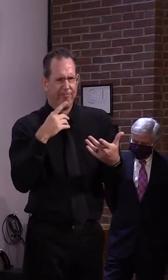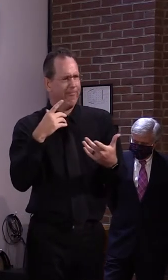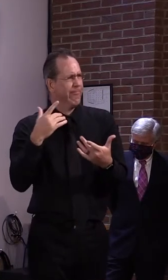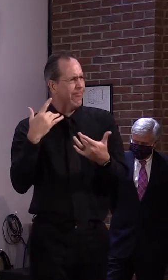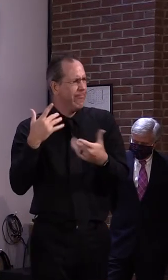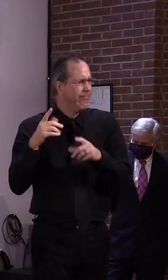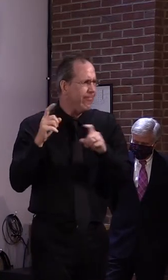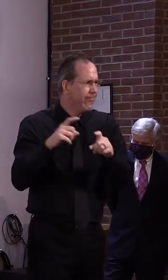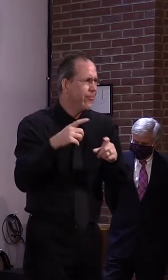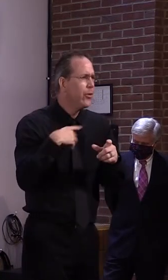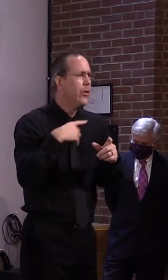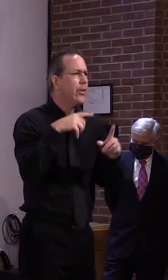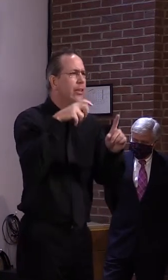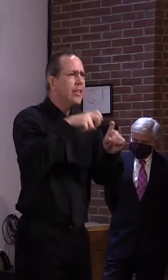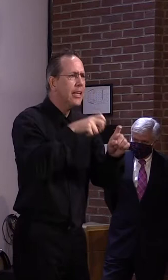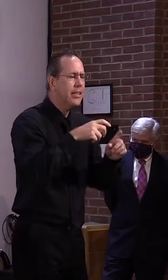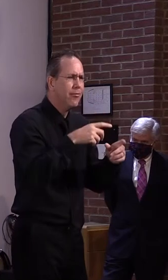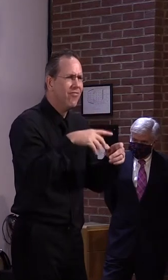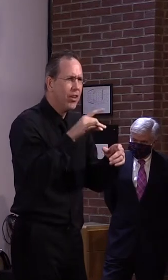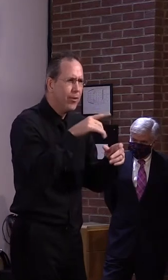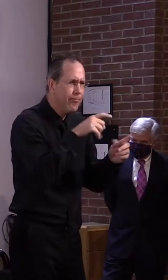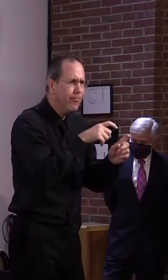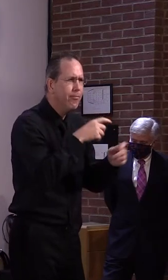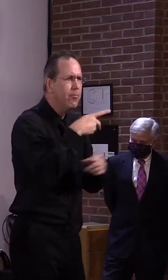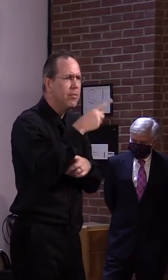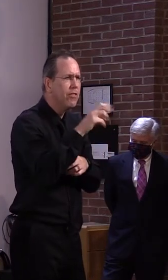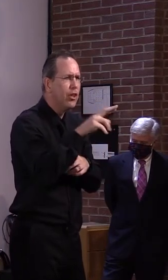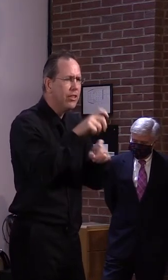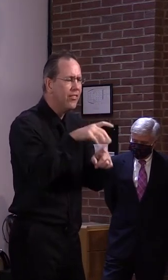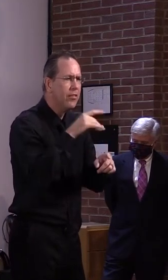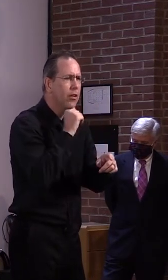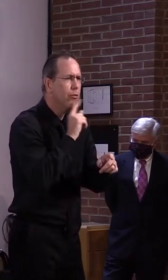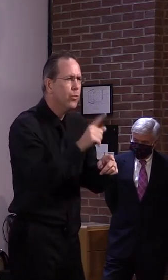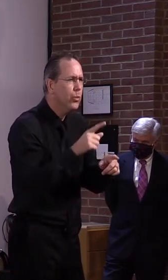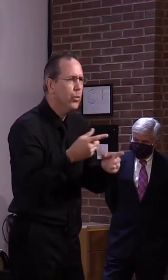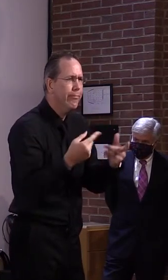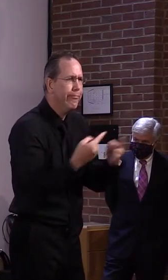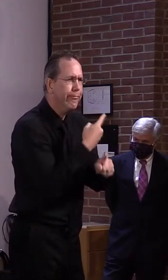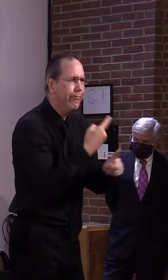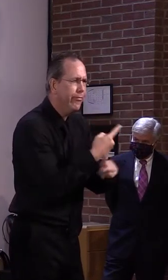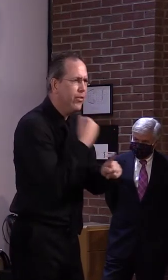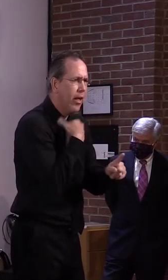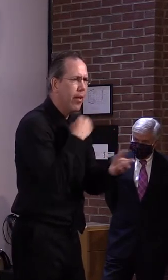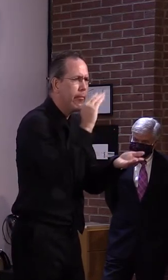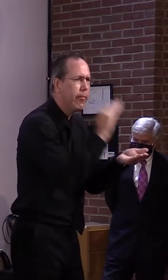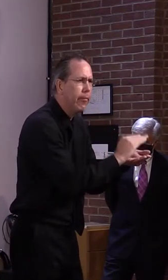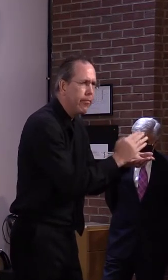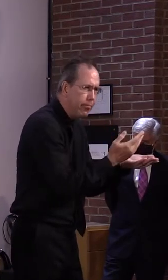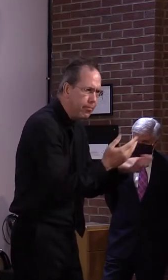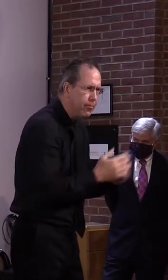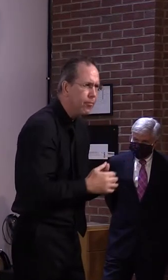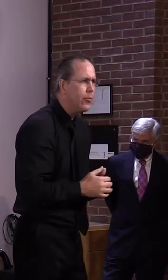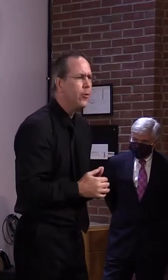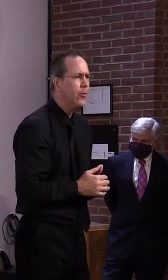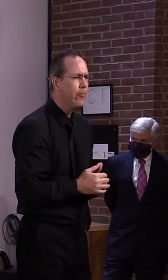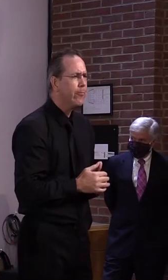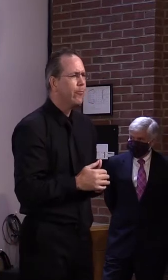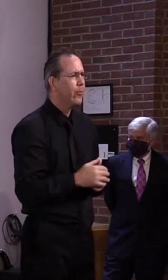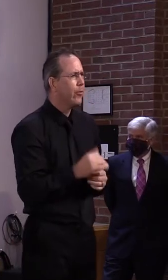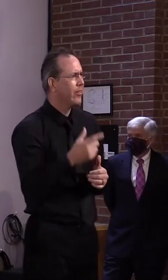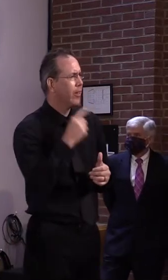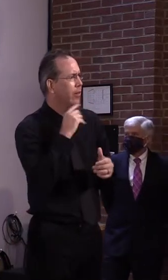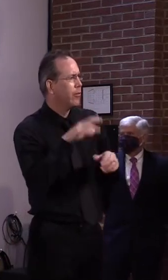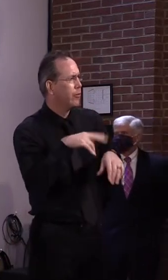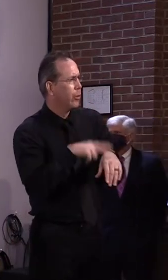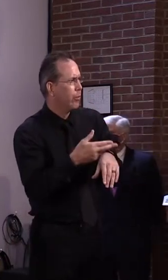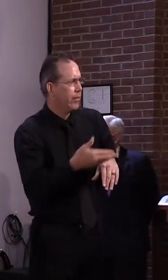any, false positives. It's got a huge number of false positives. But I would just ask Dr. Levine, I'm going to stop in a minute, but